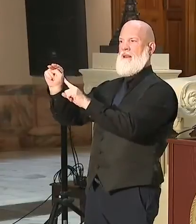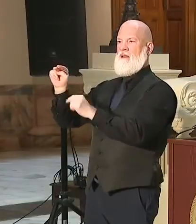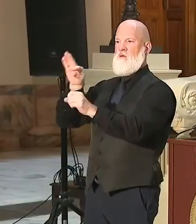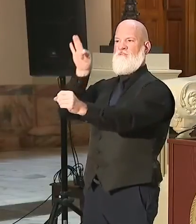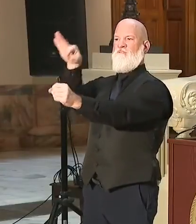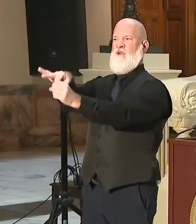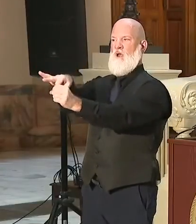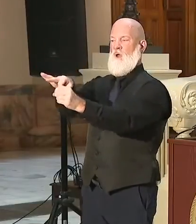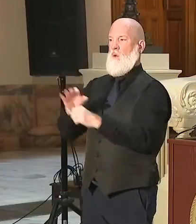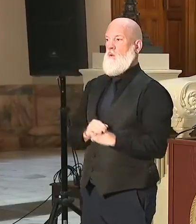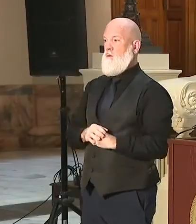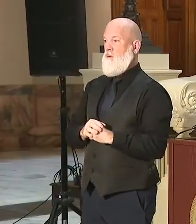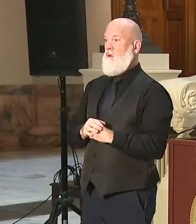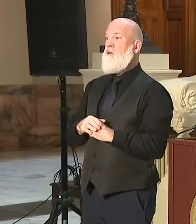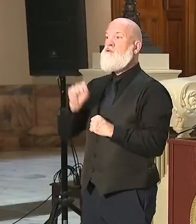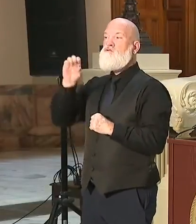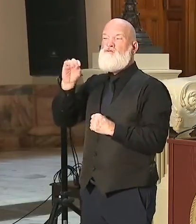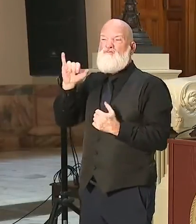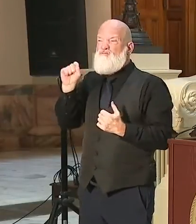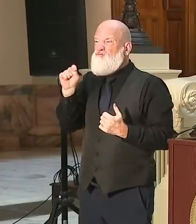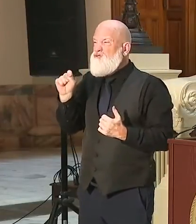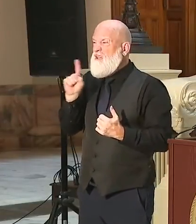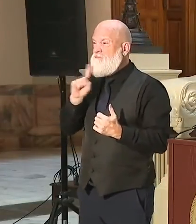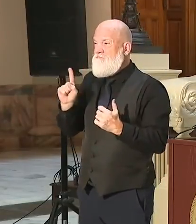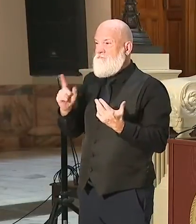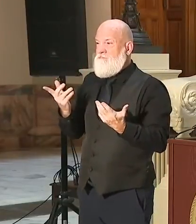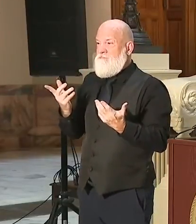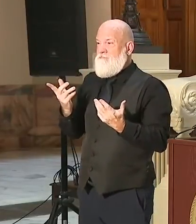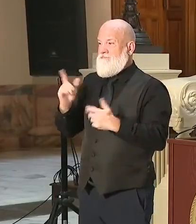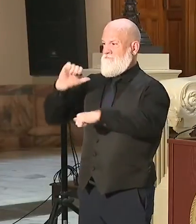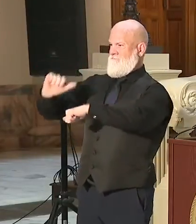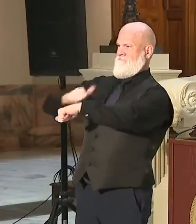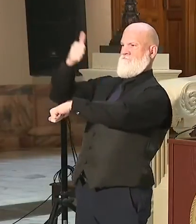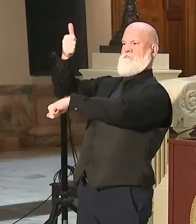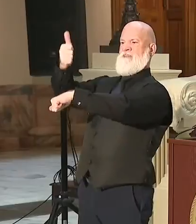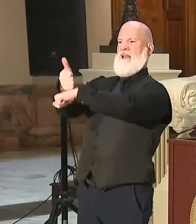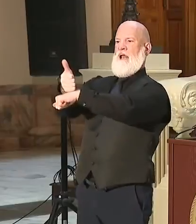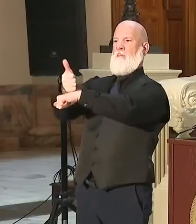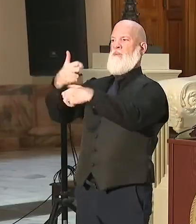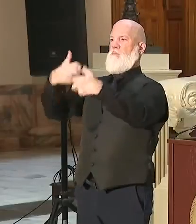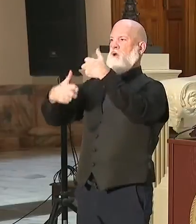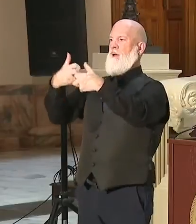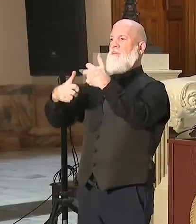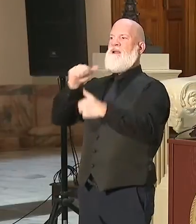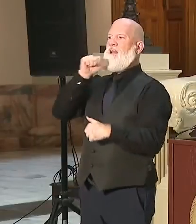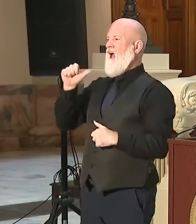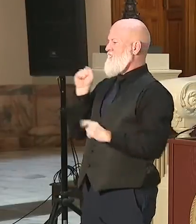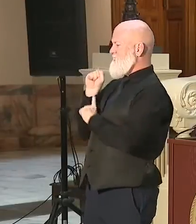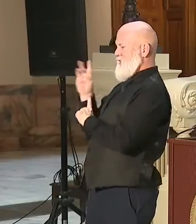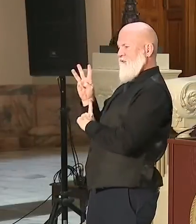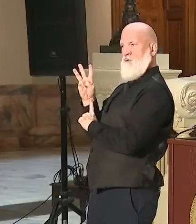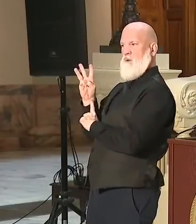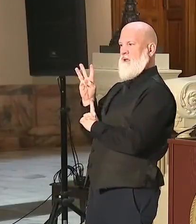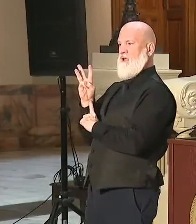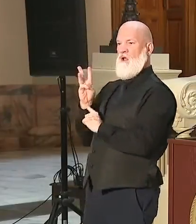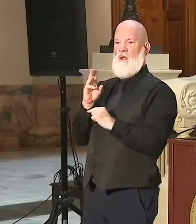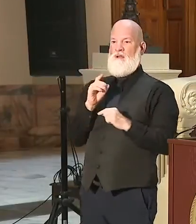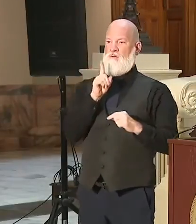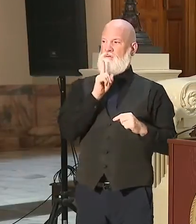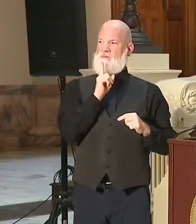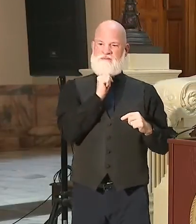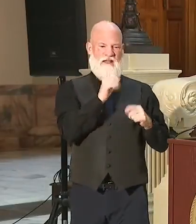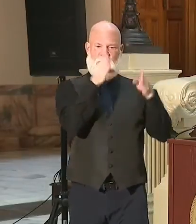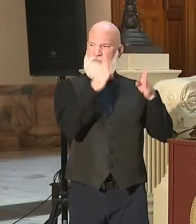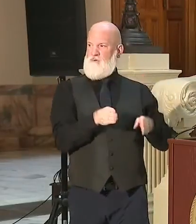a configuration issue. It's not a software issue, not a software glitch, it was a configuration issue, where they have a single adjudication